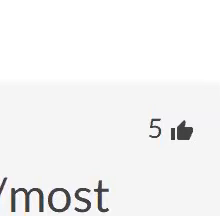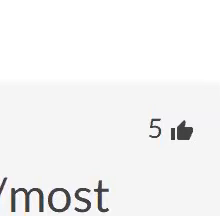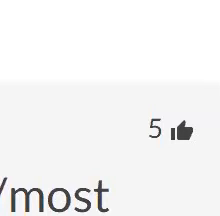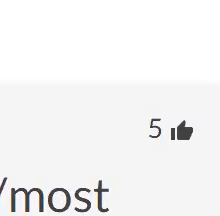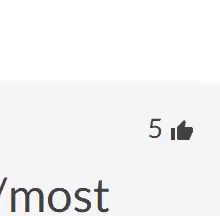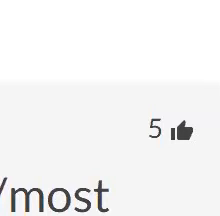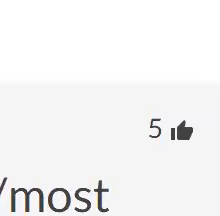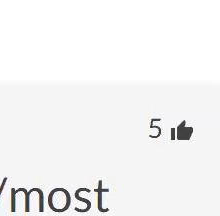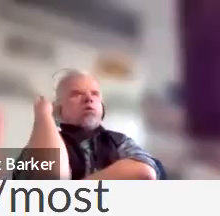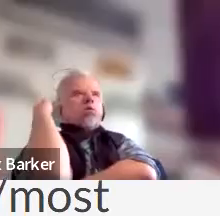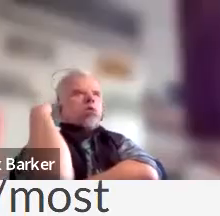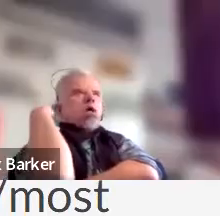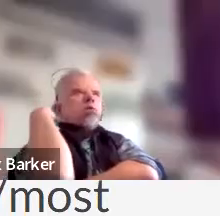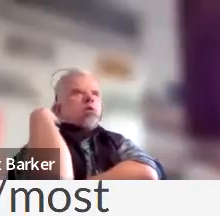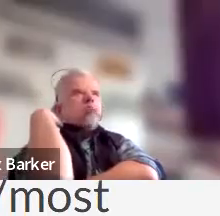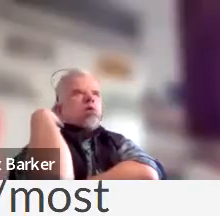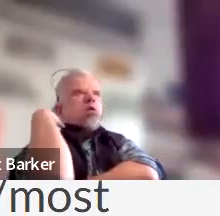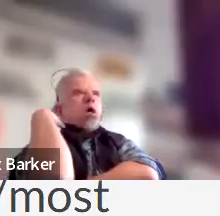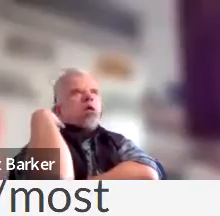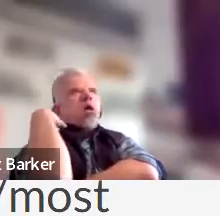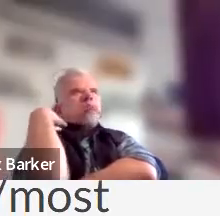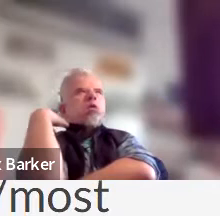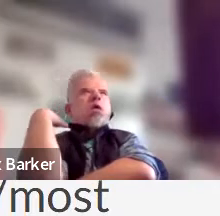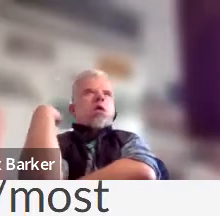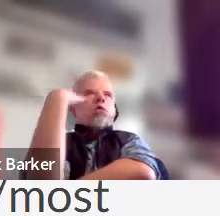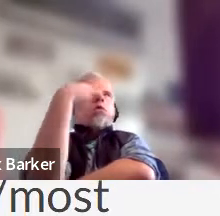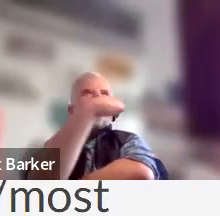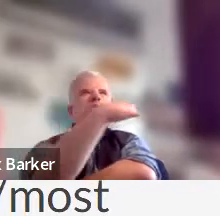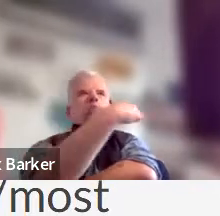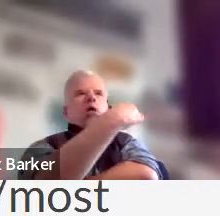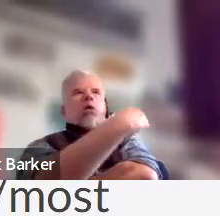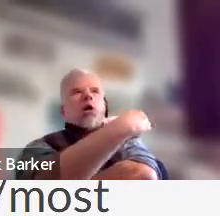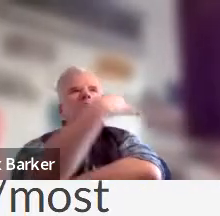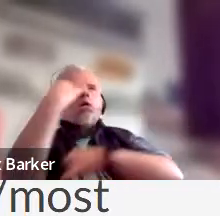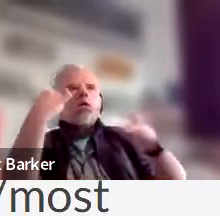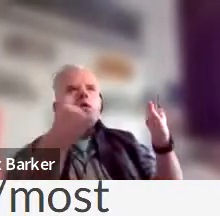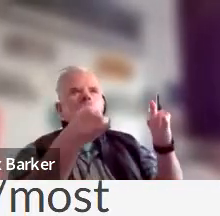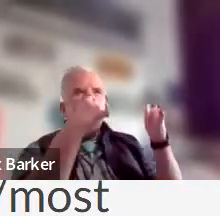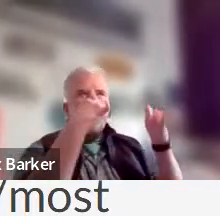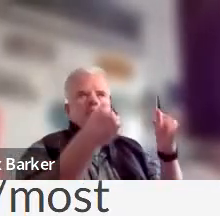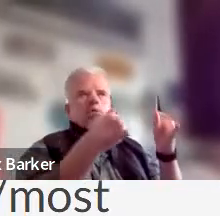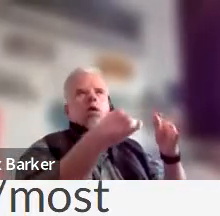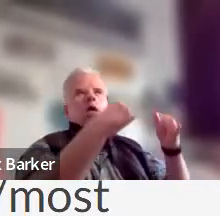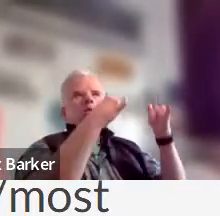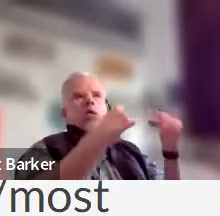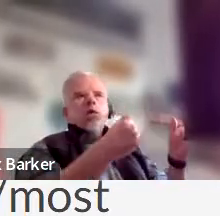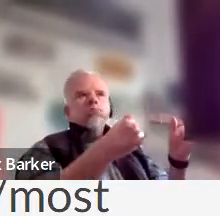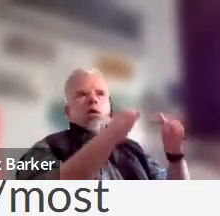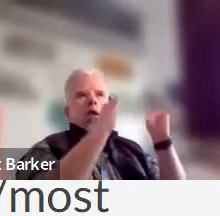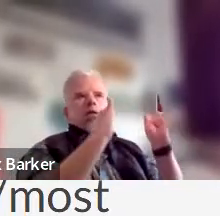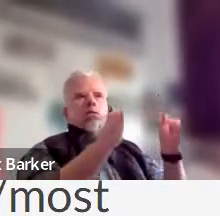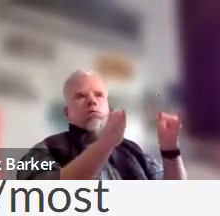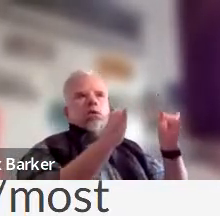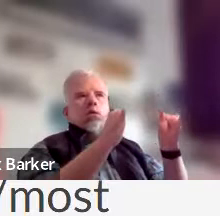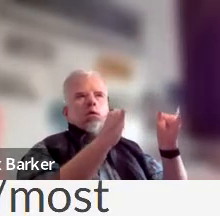Go on, Alex. I was going to say payday, but it's all about feeling that you're valued in a team